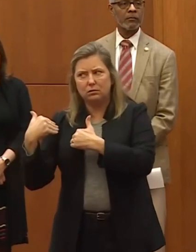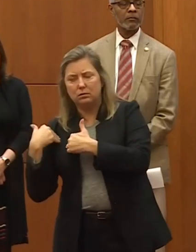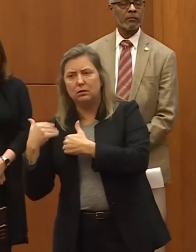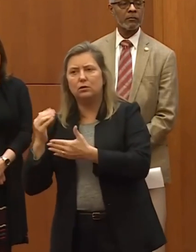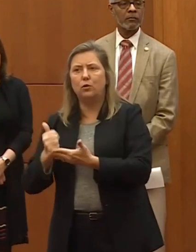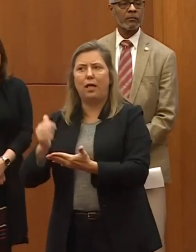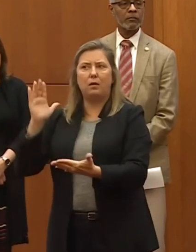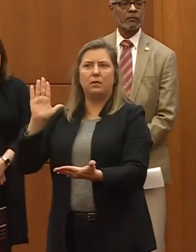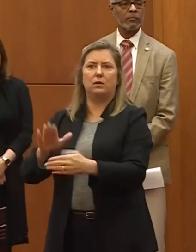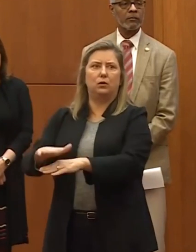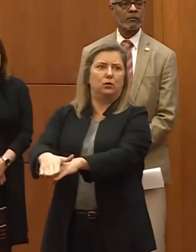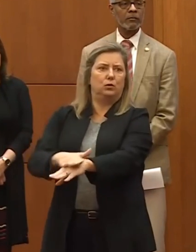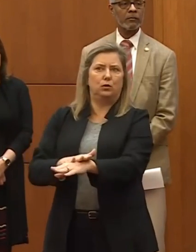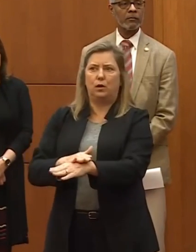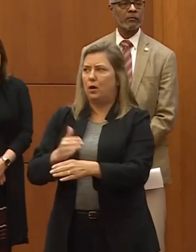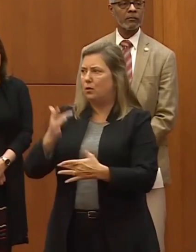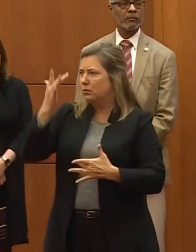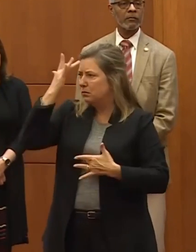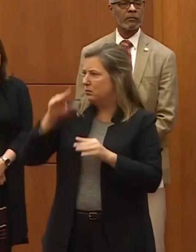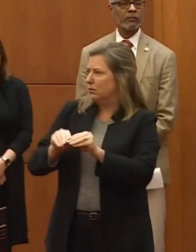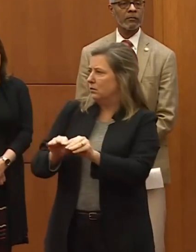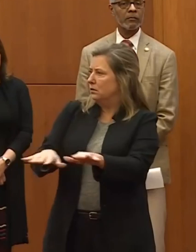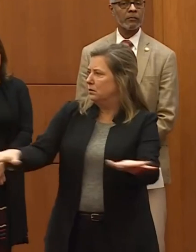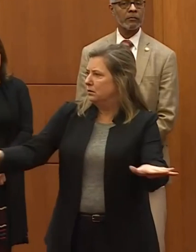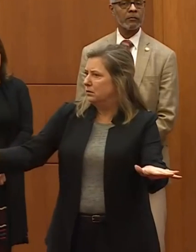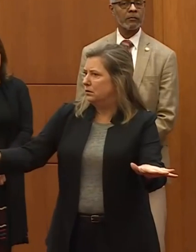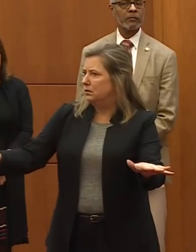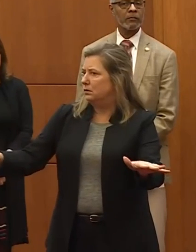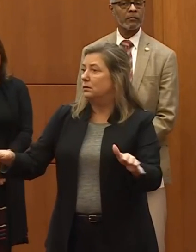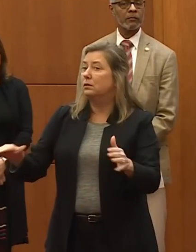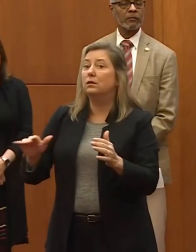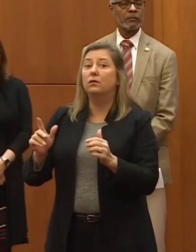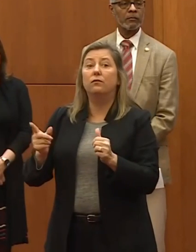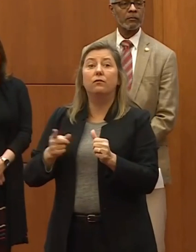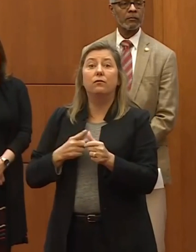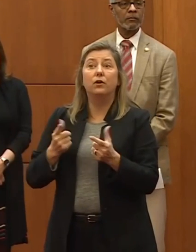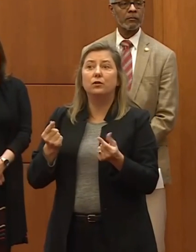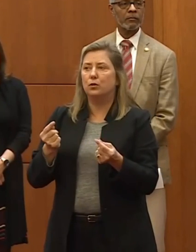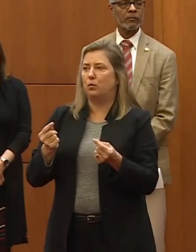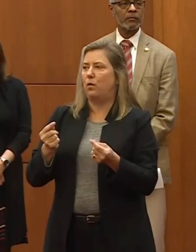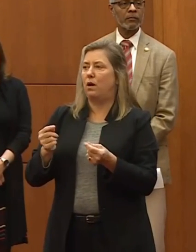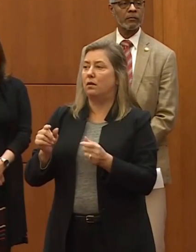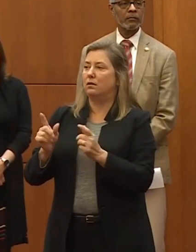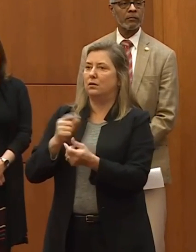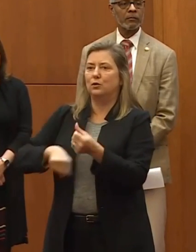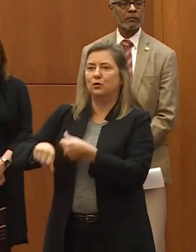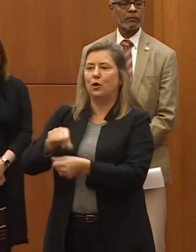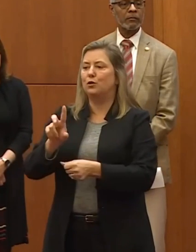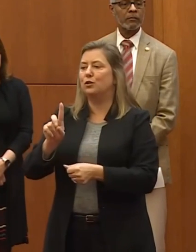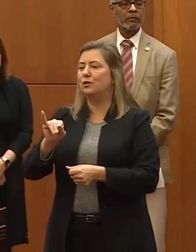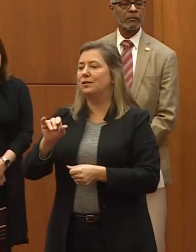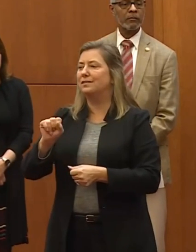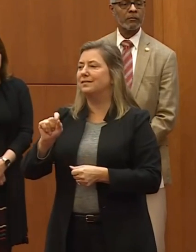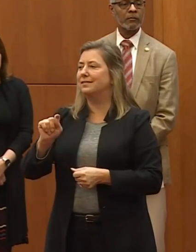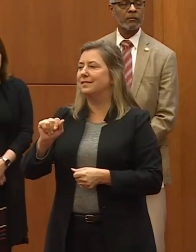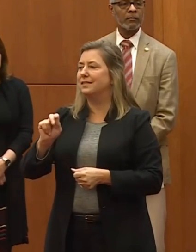disease, of this virus. That starts with social distancing. It is critical